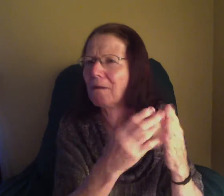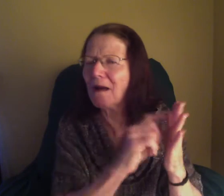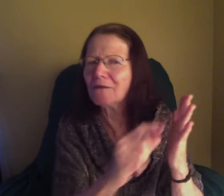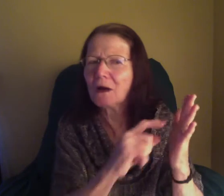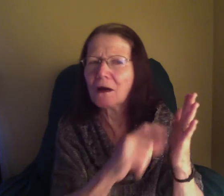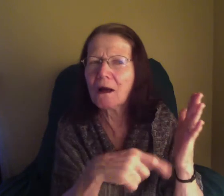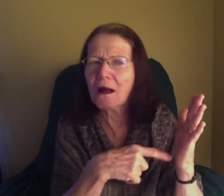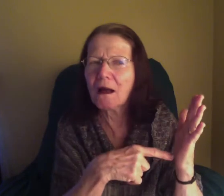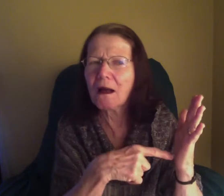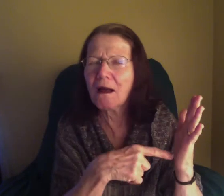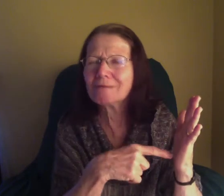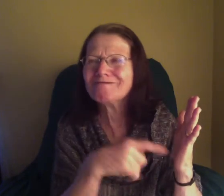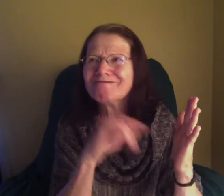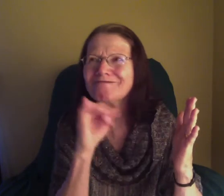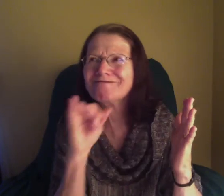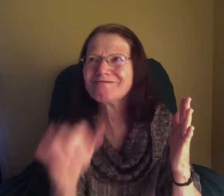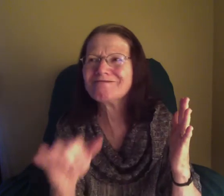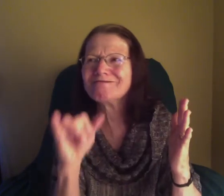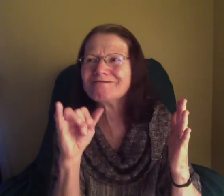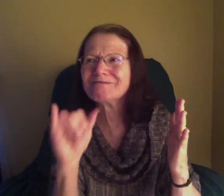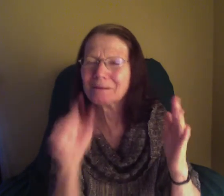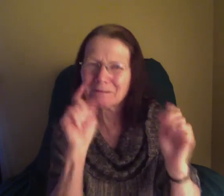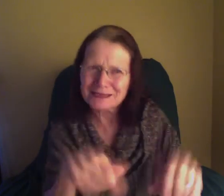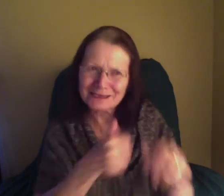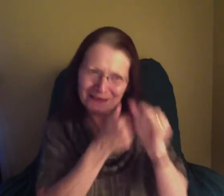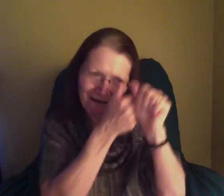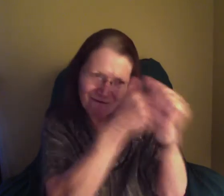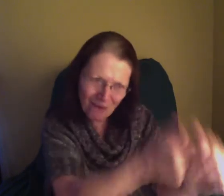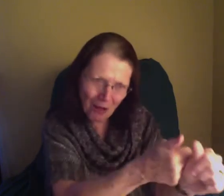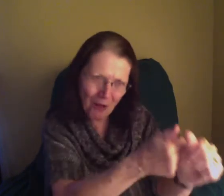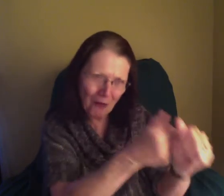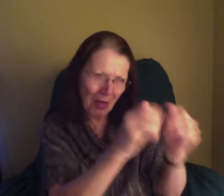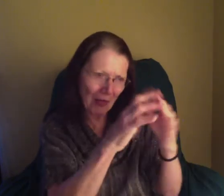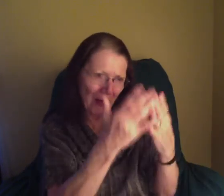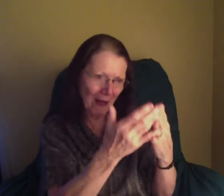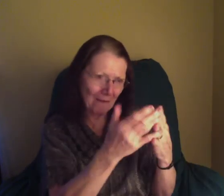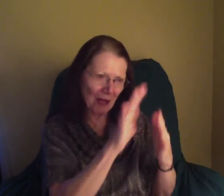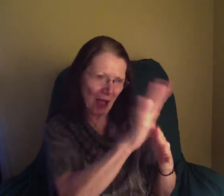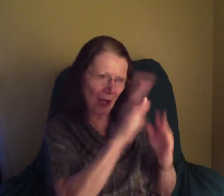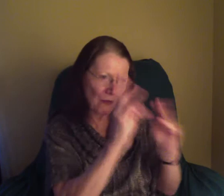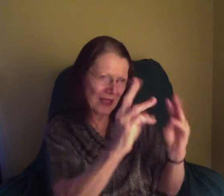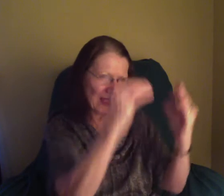was a good game,